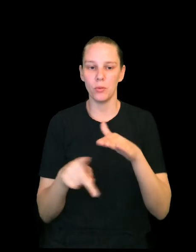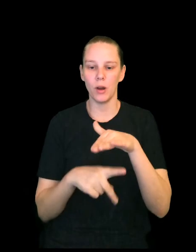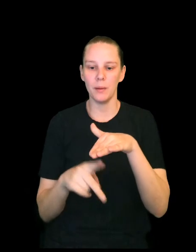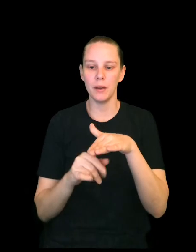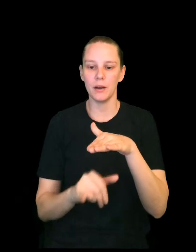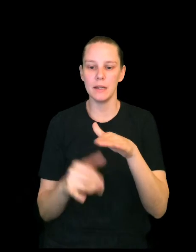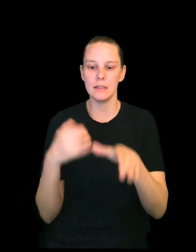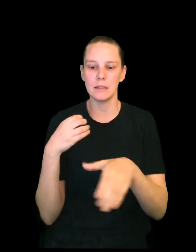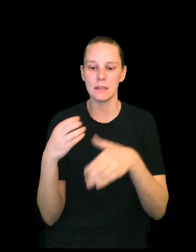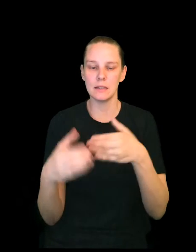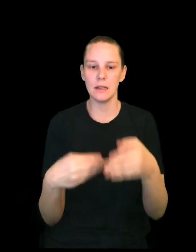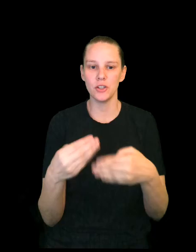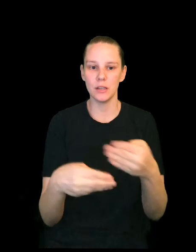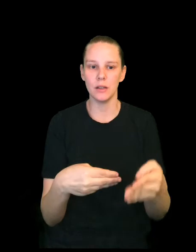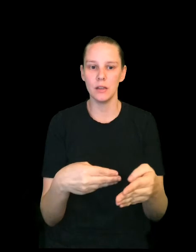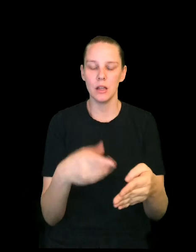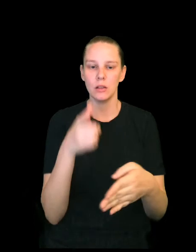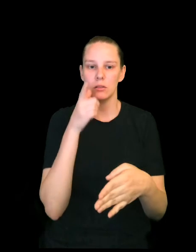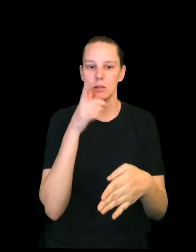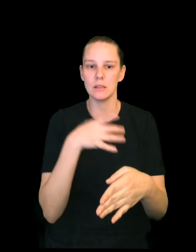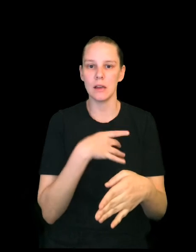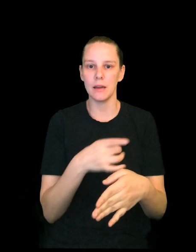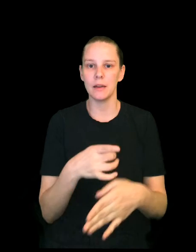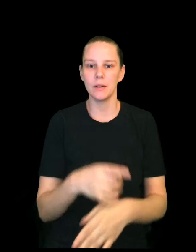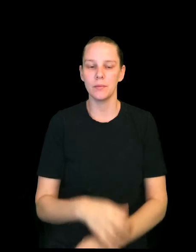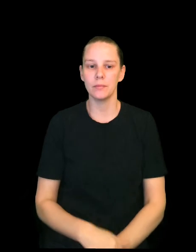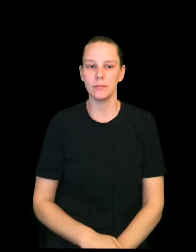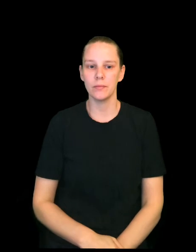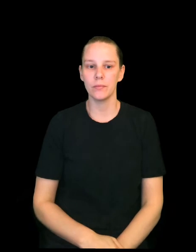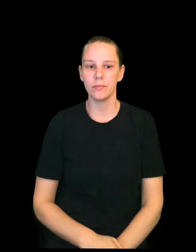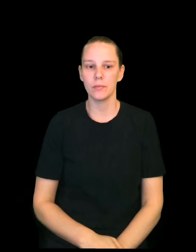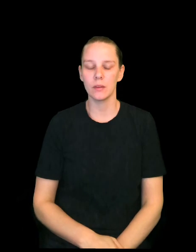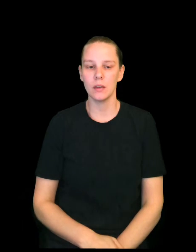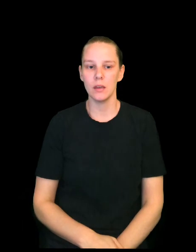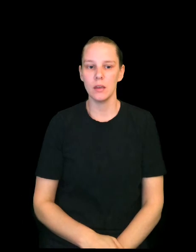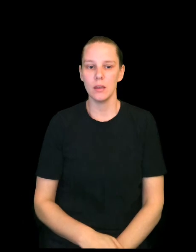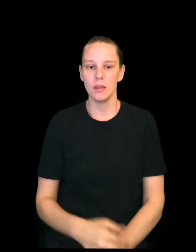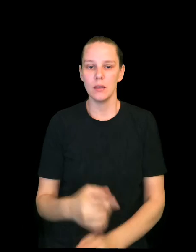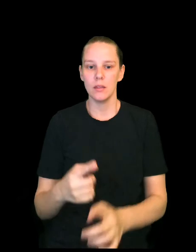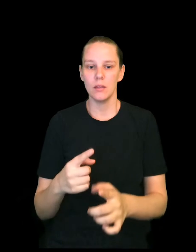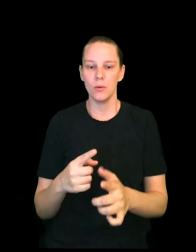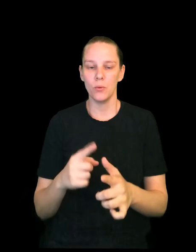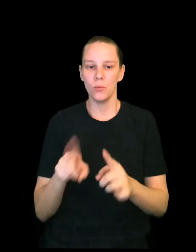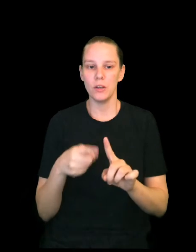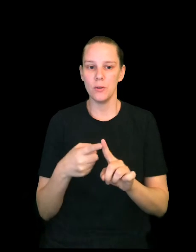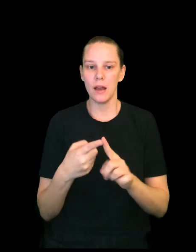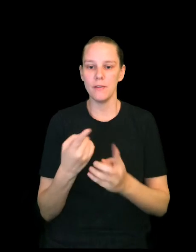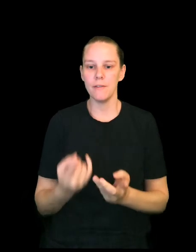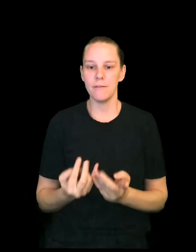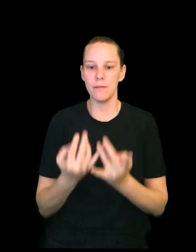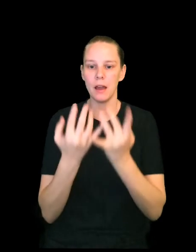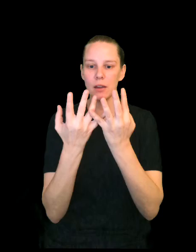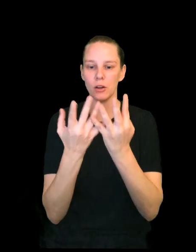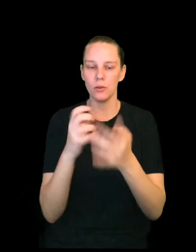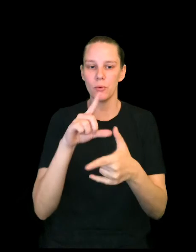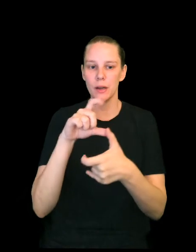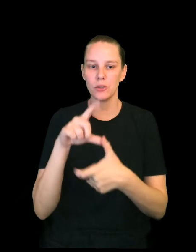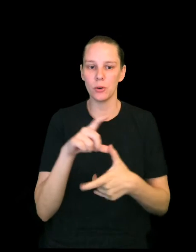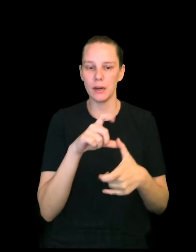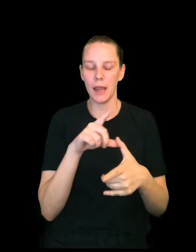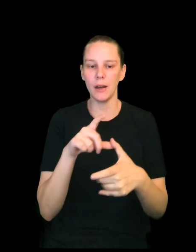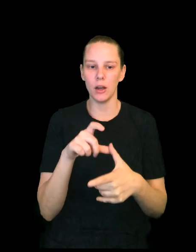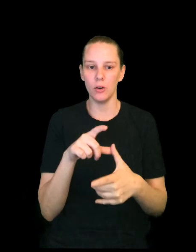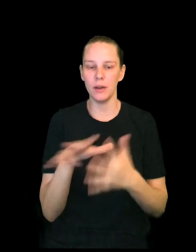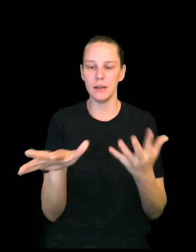of what the primary succession looks like. When you have a fire or